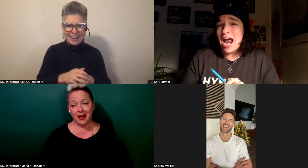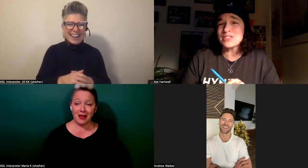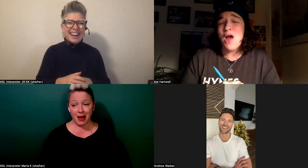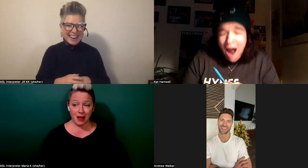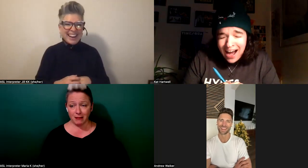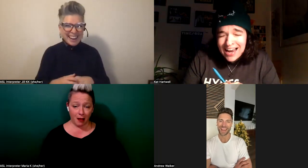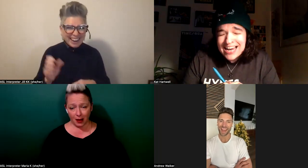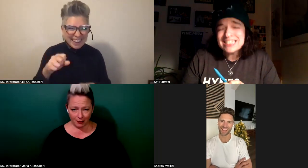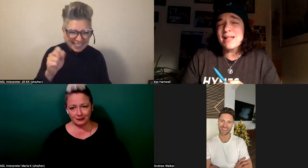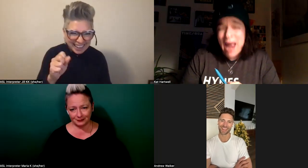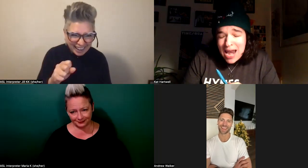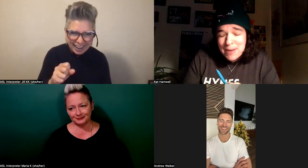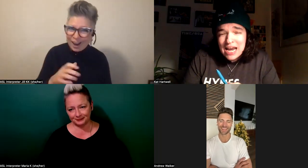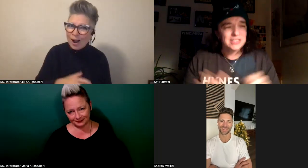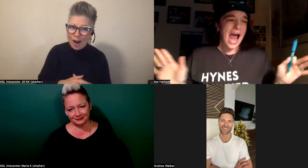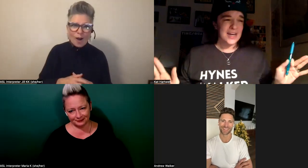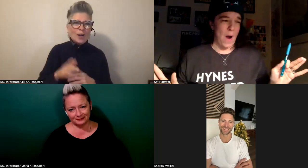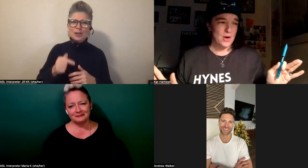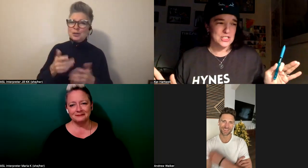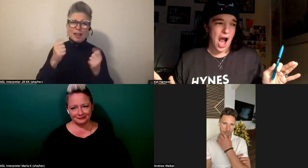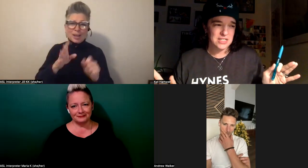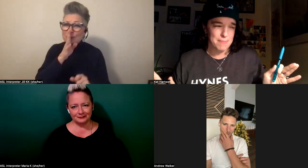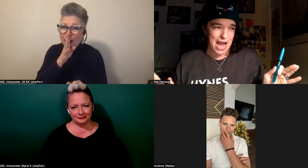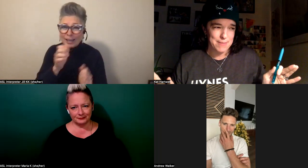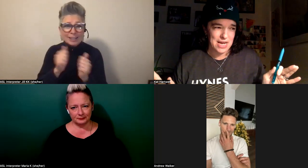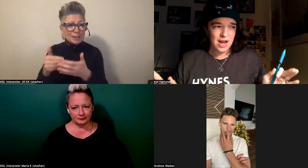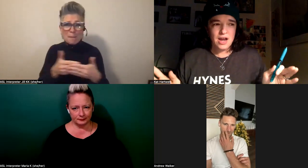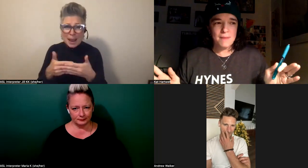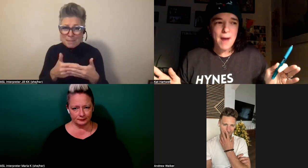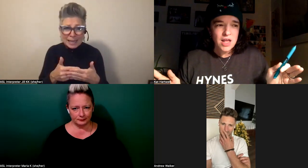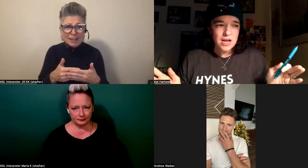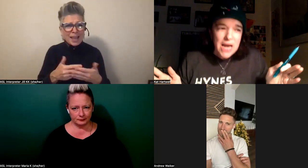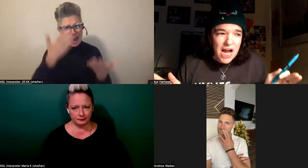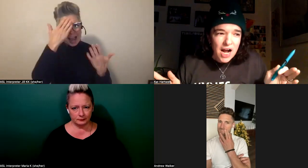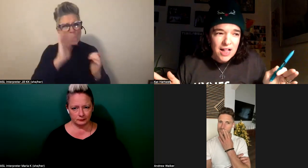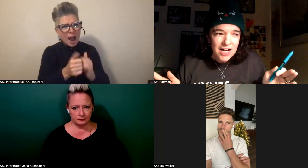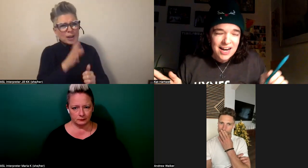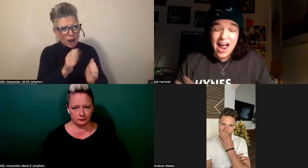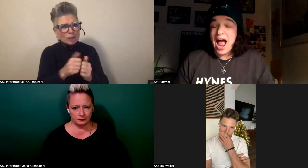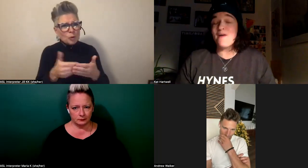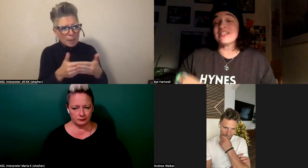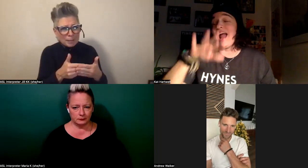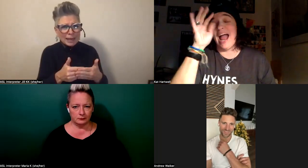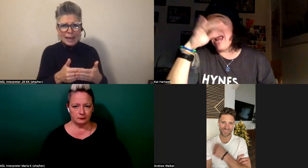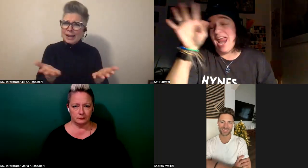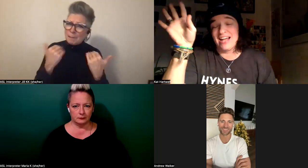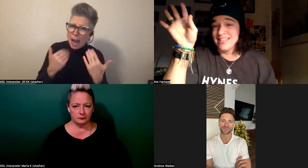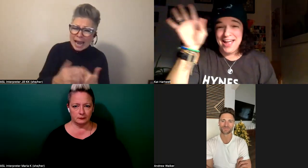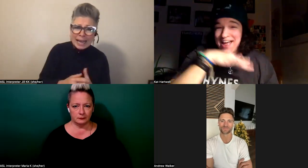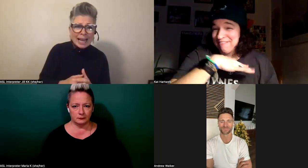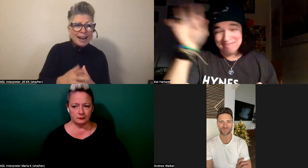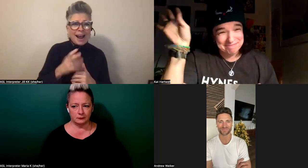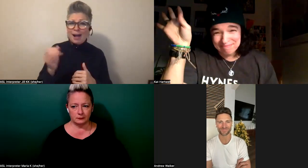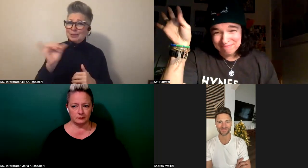yeah. Talk to the baby. Yeah. I know how to talk to the baby. Come on, come here, Coco. I was like, I